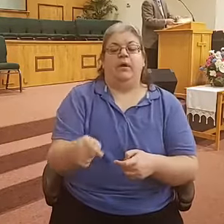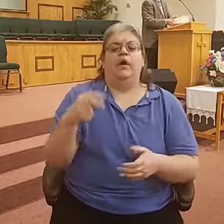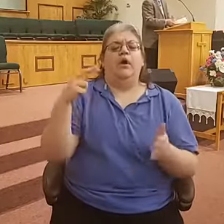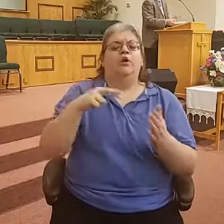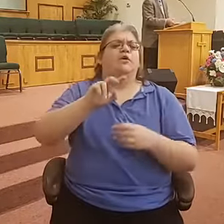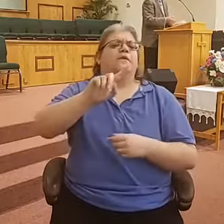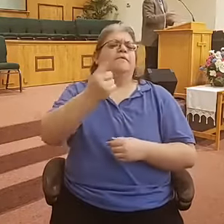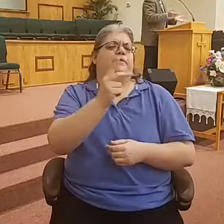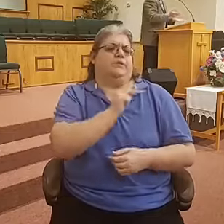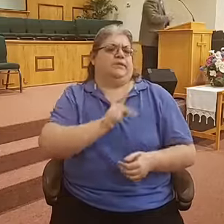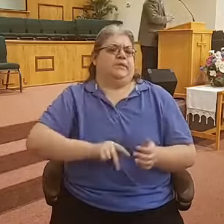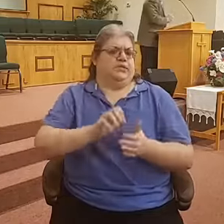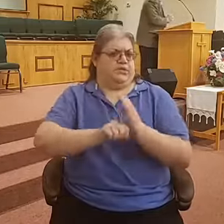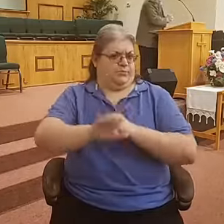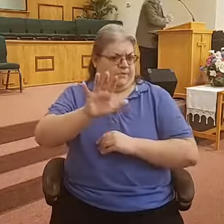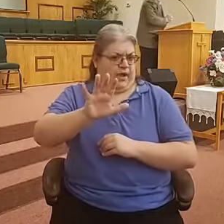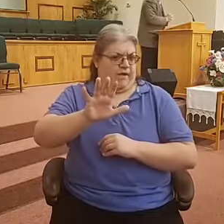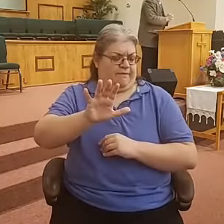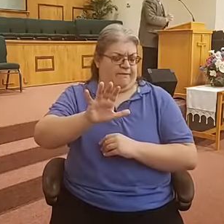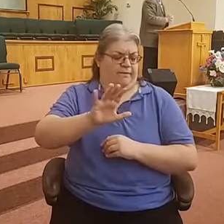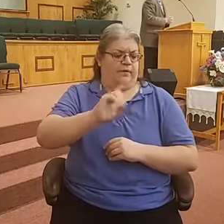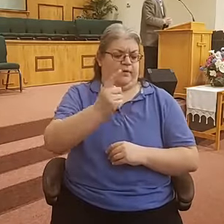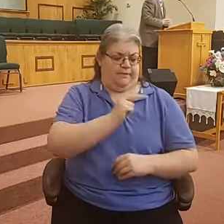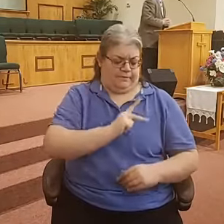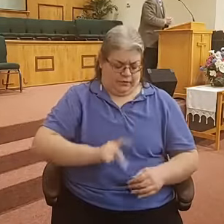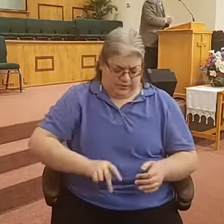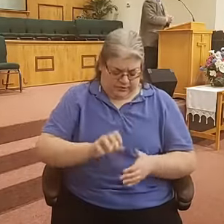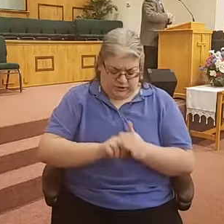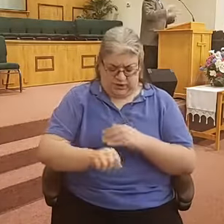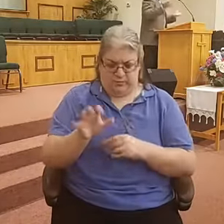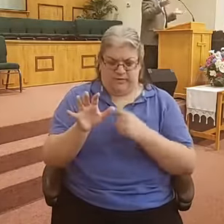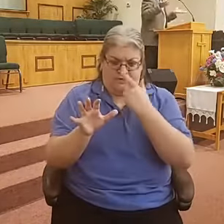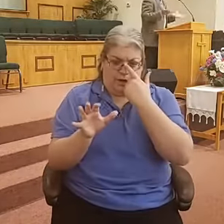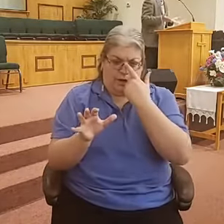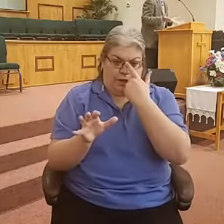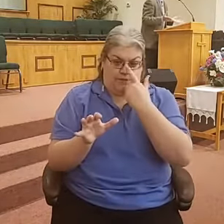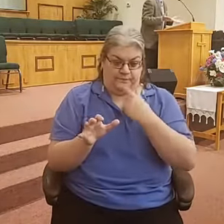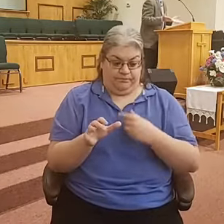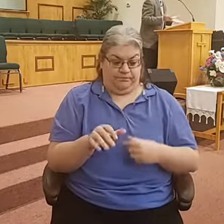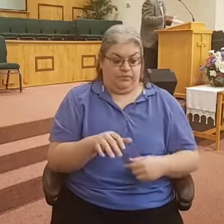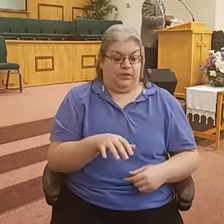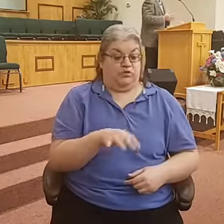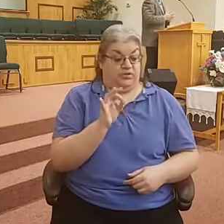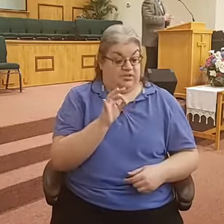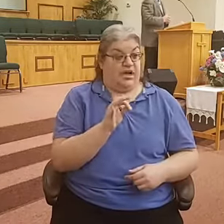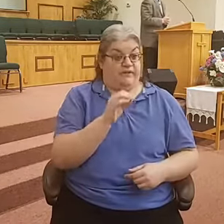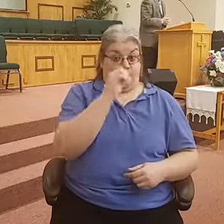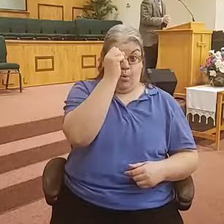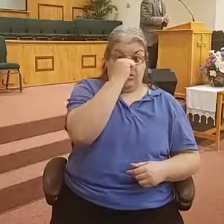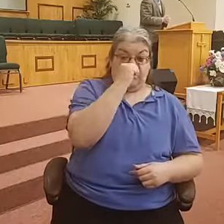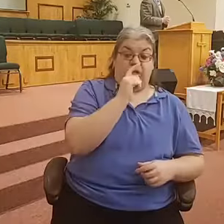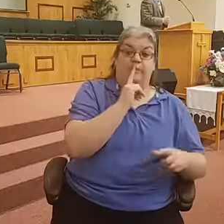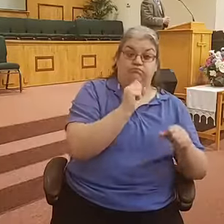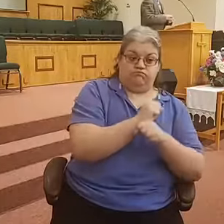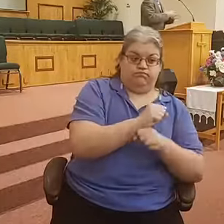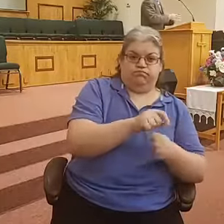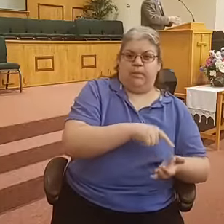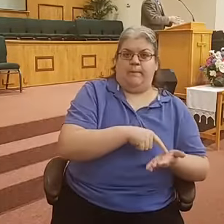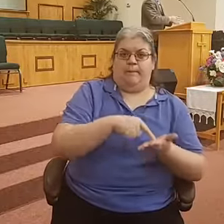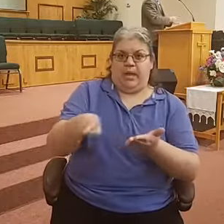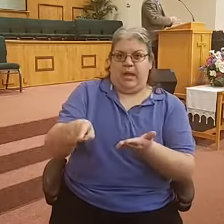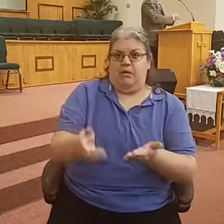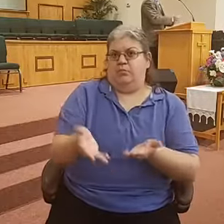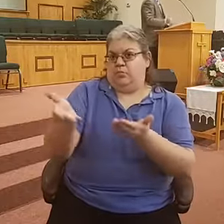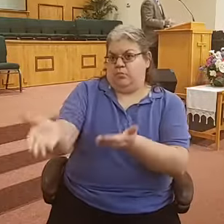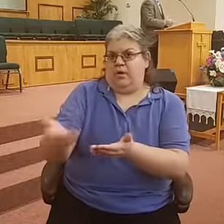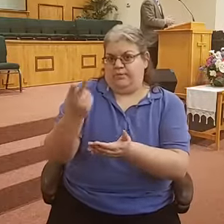5. In 1 Kings chapter 5, you'll discover the actual wage that Solomon offered